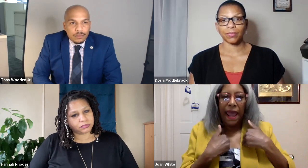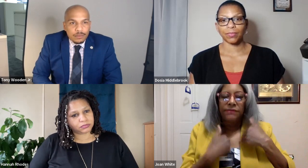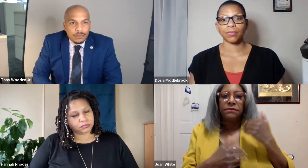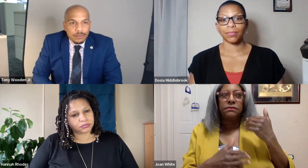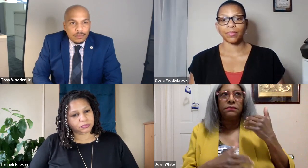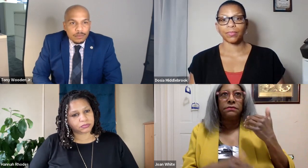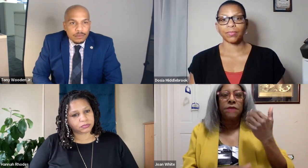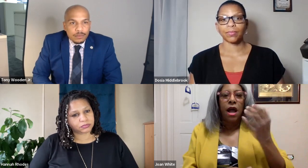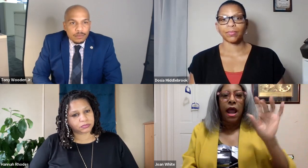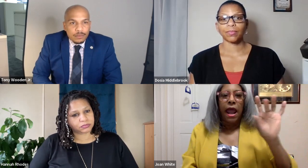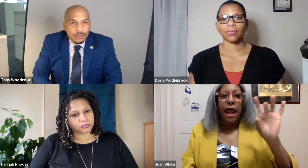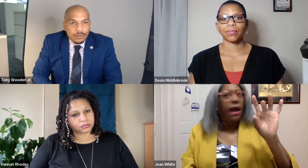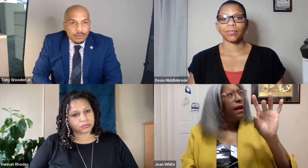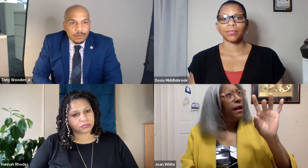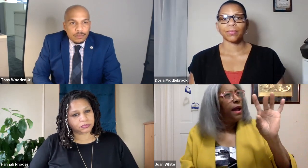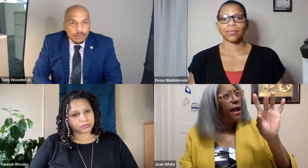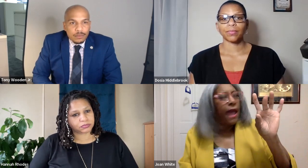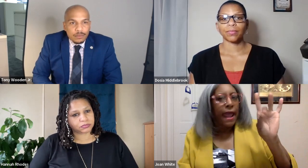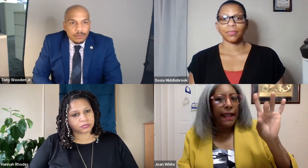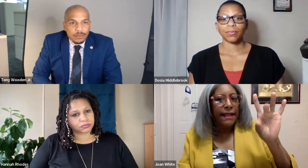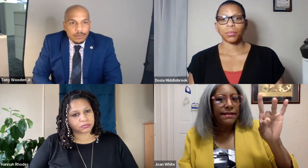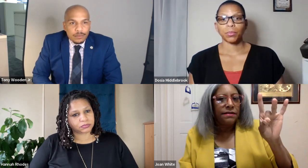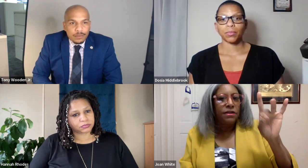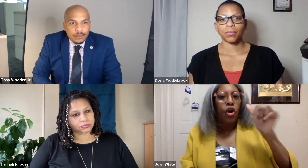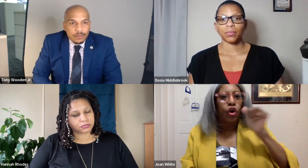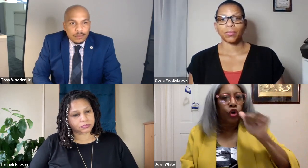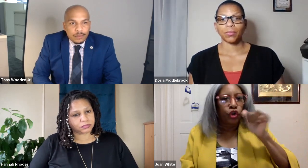a Patterson and had